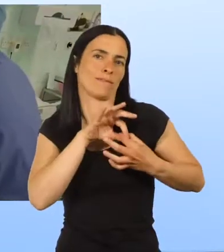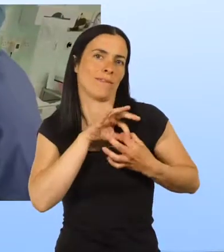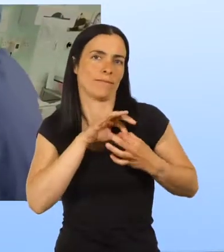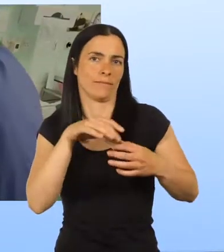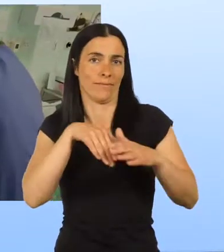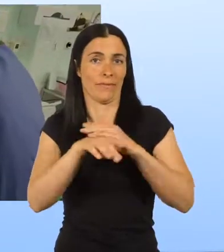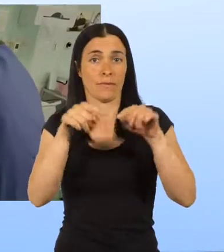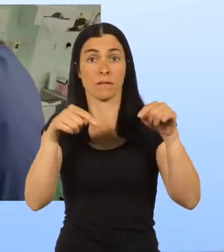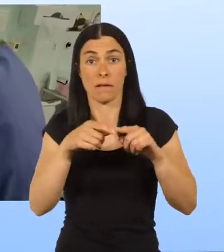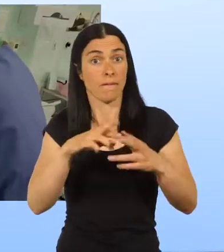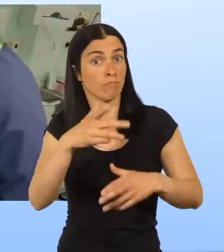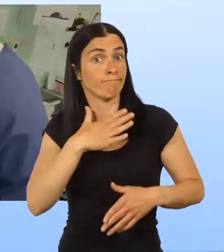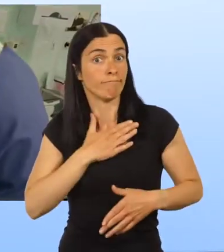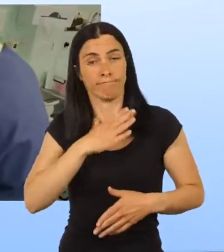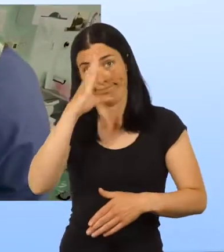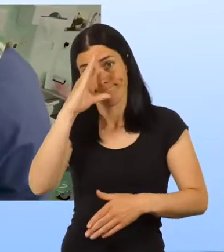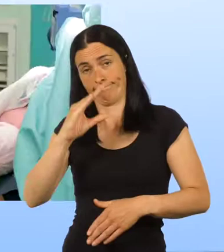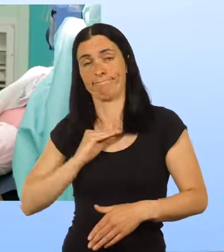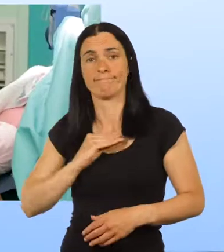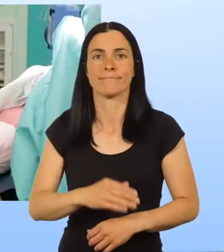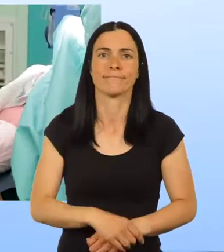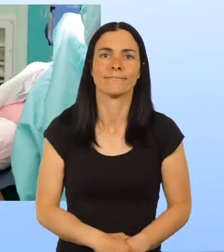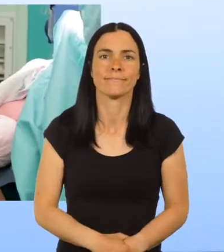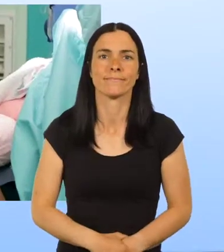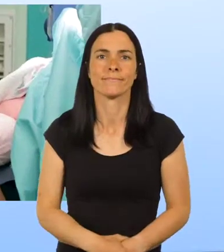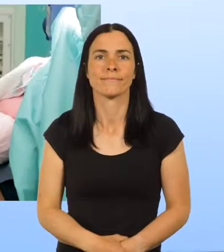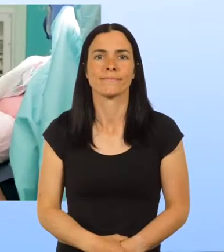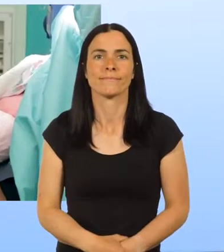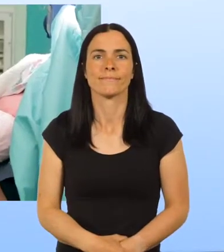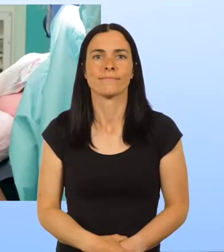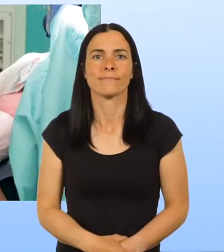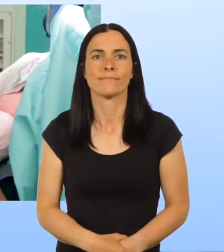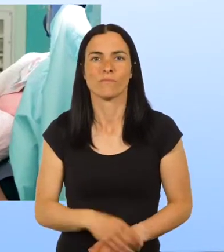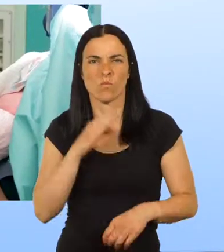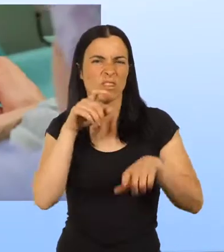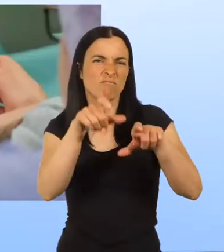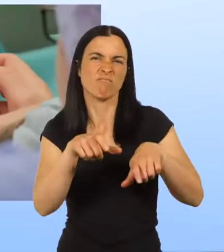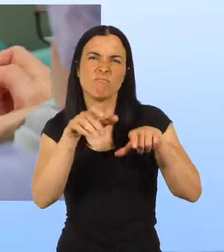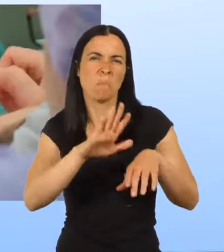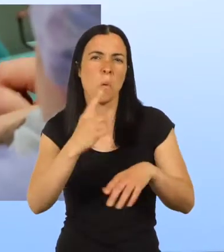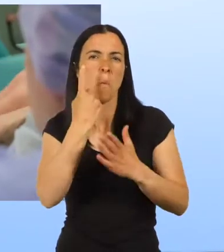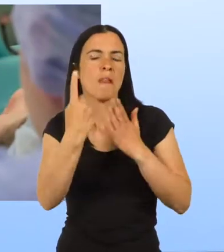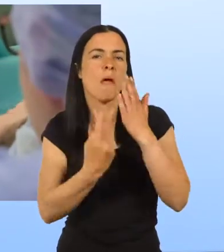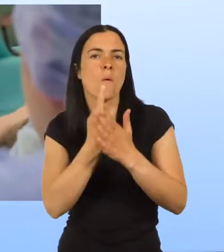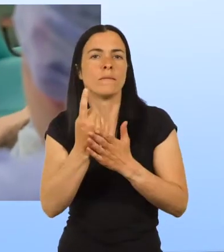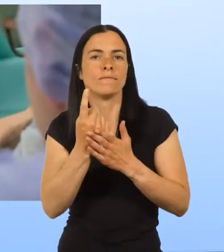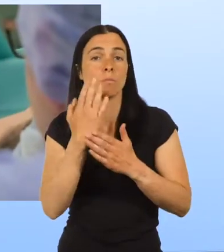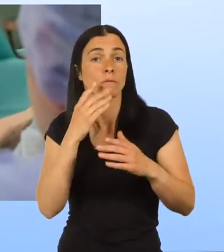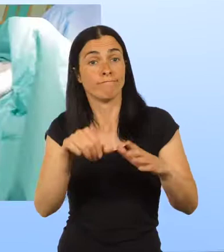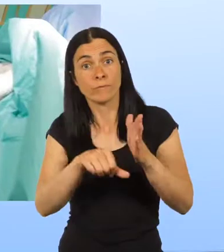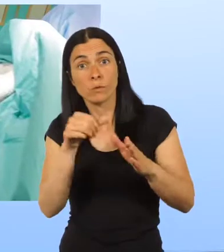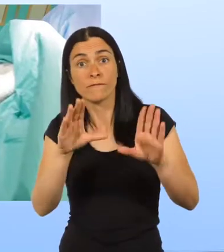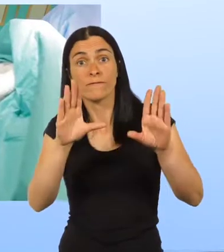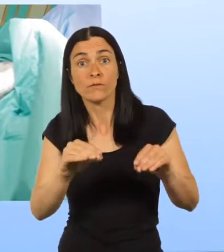Skin-to-skin contact in theatre is possible, and if you want to try it, please let us know. You're normally in theatre for about an